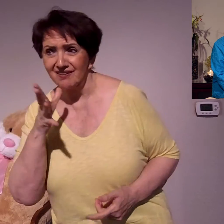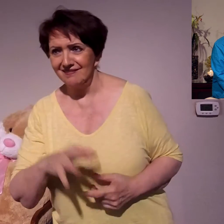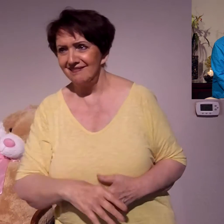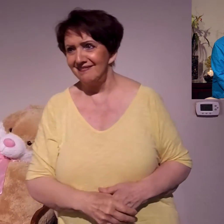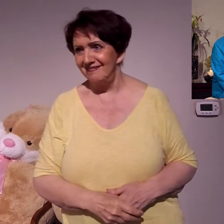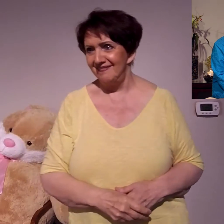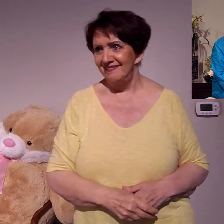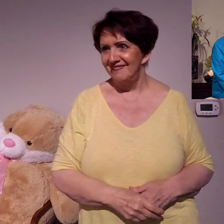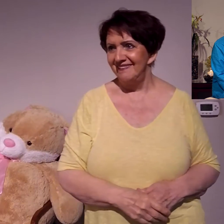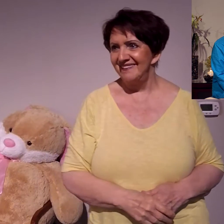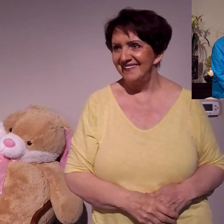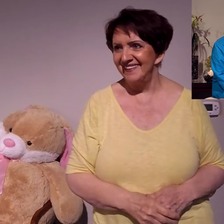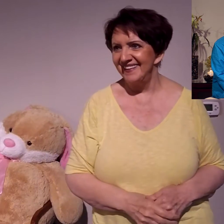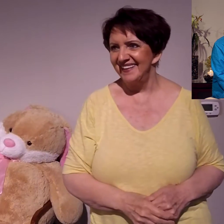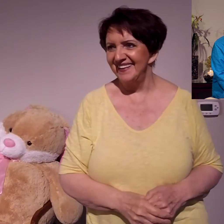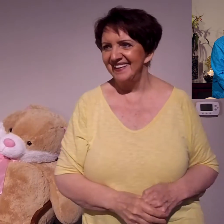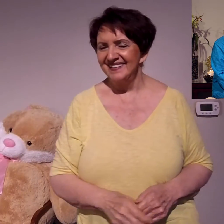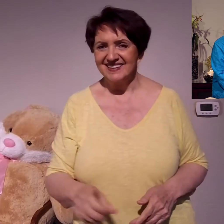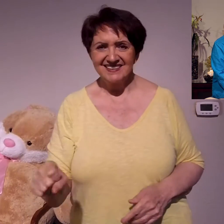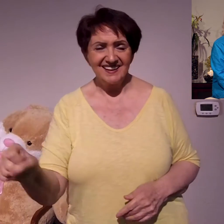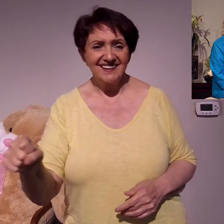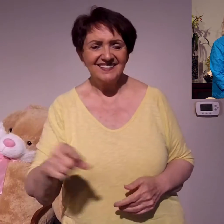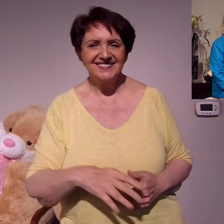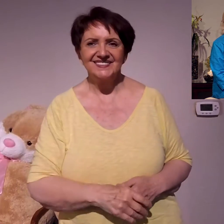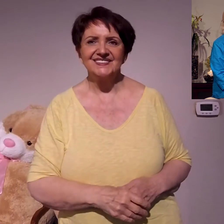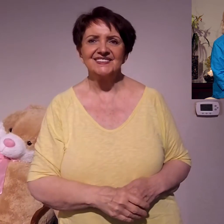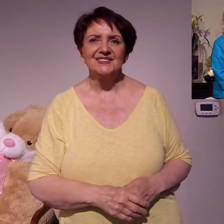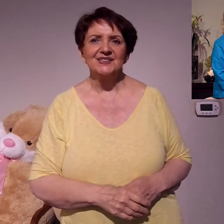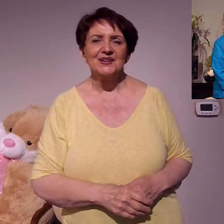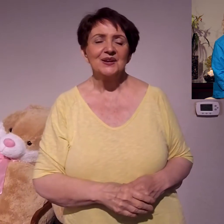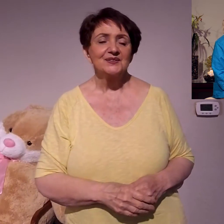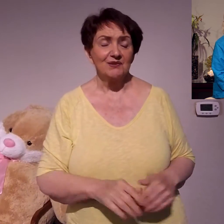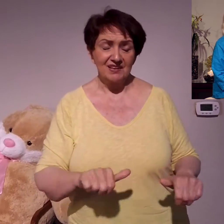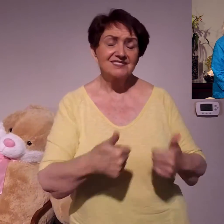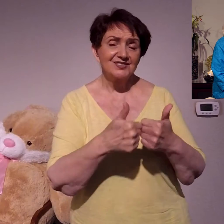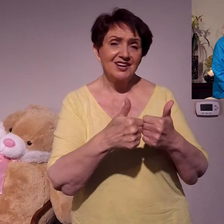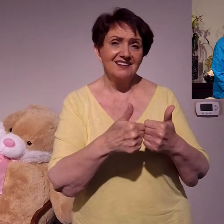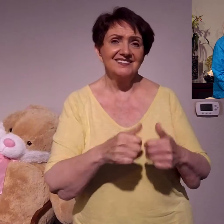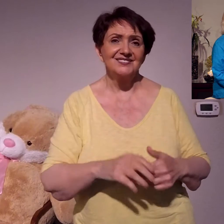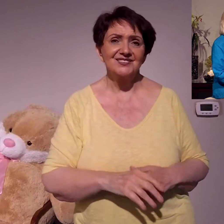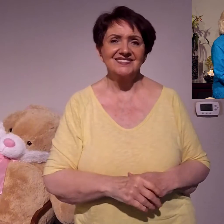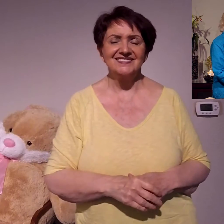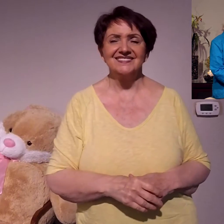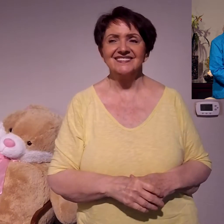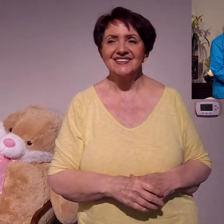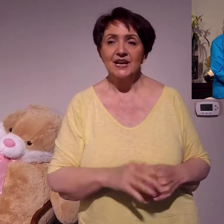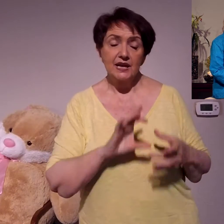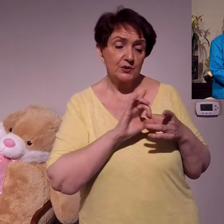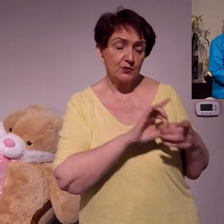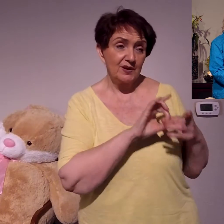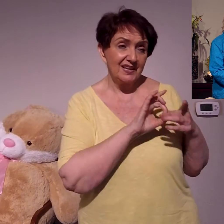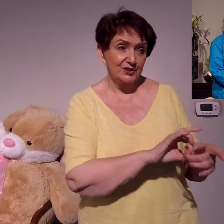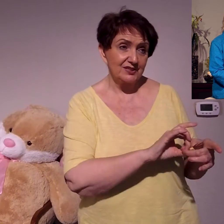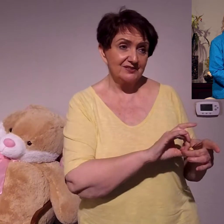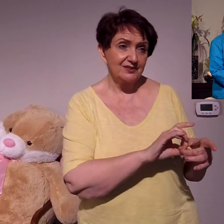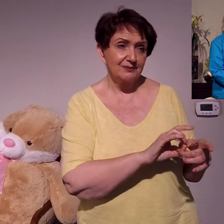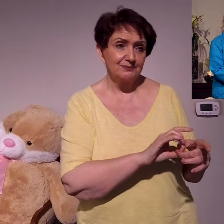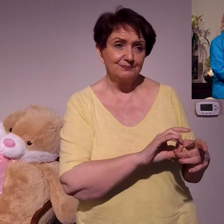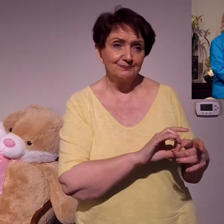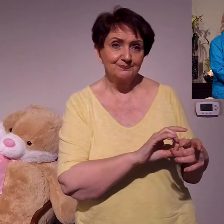And so, so that's, of course, the challenge in that in a relationship, in any